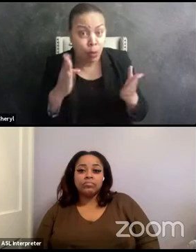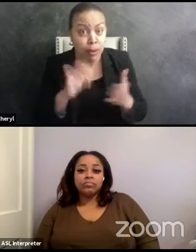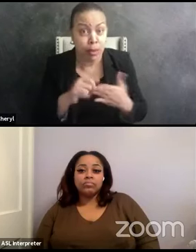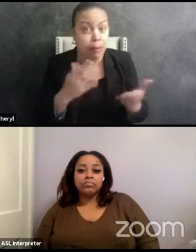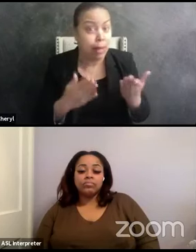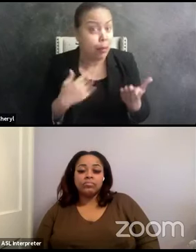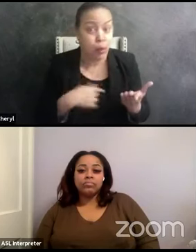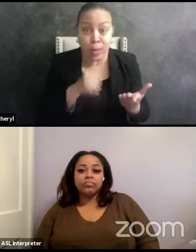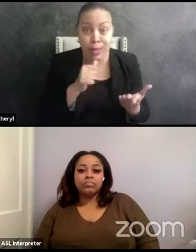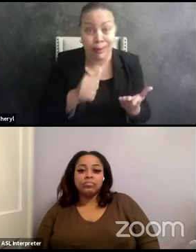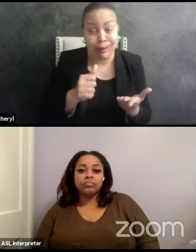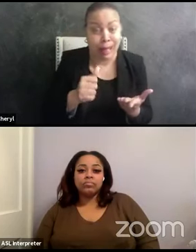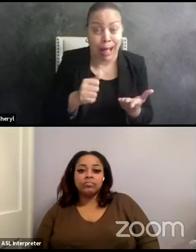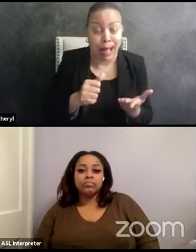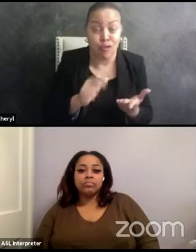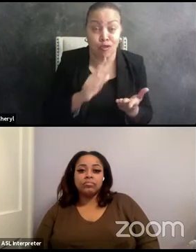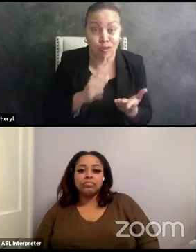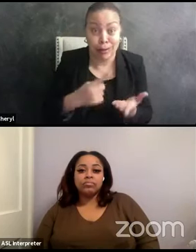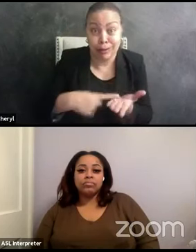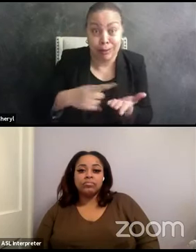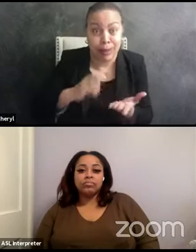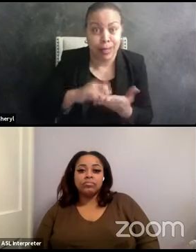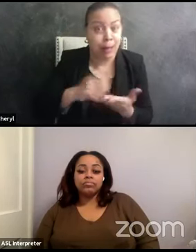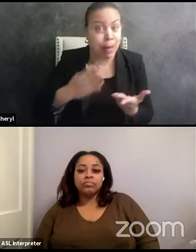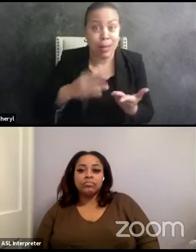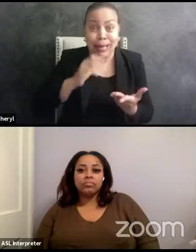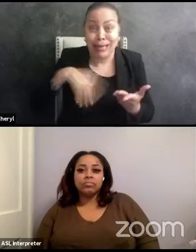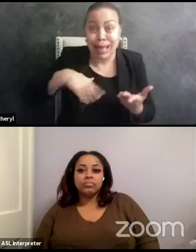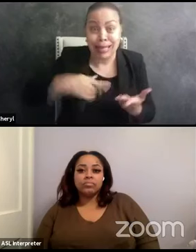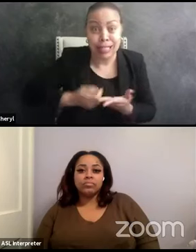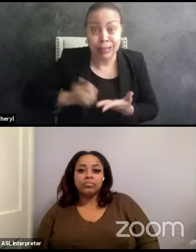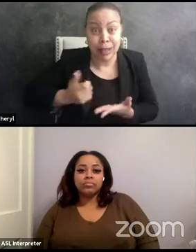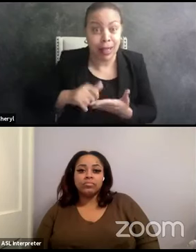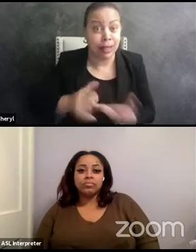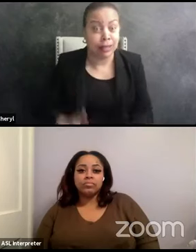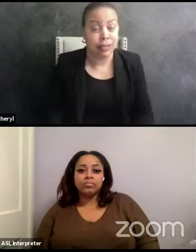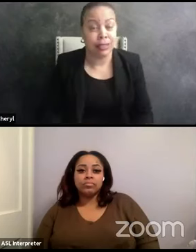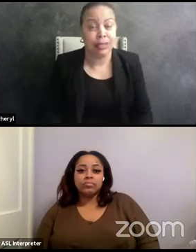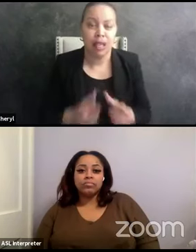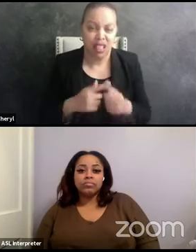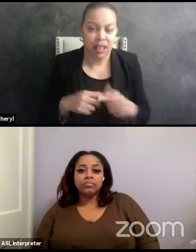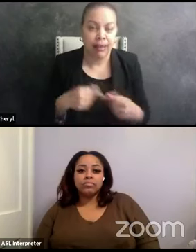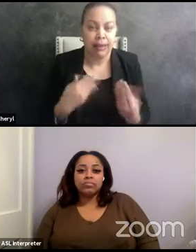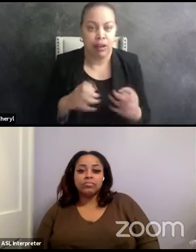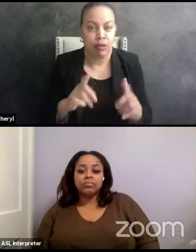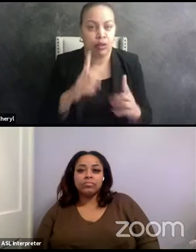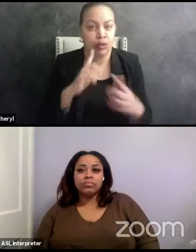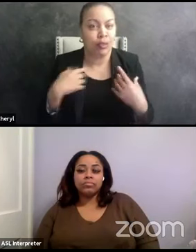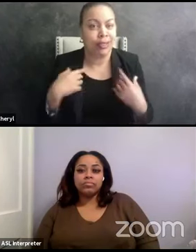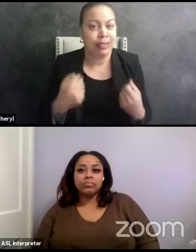we're not recognizing it. Maybe we haven't moved past this, and allow that healing, because chances are